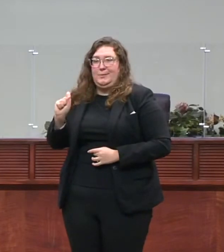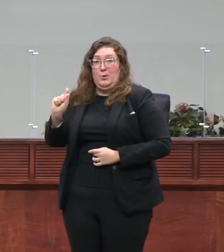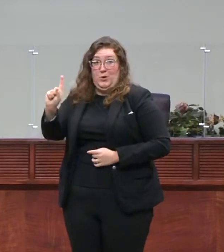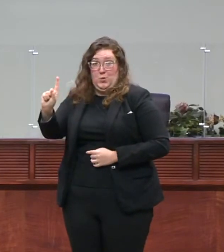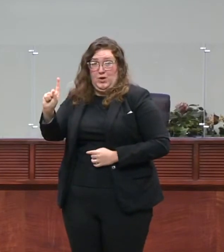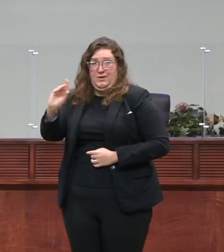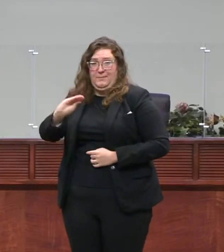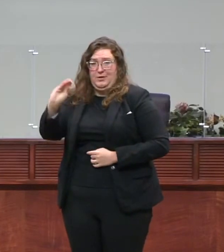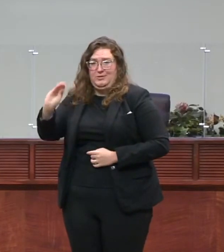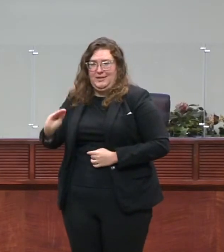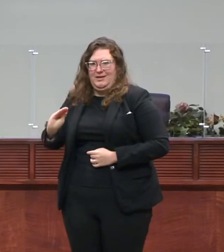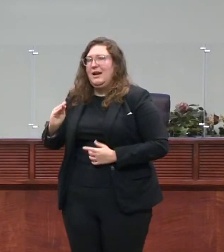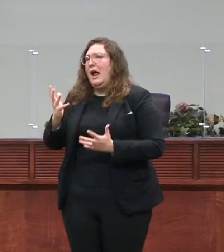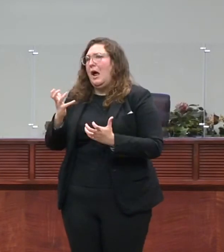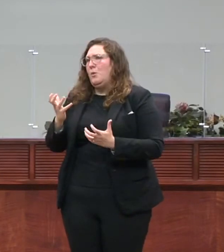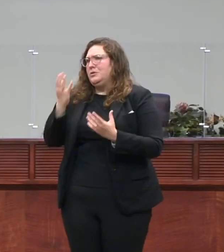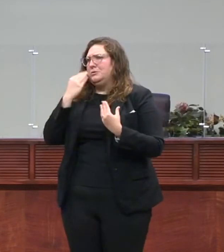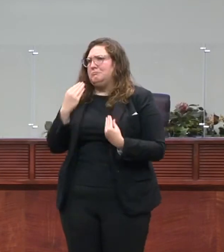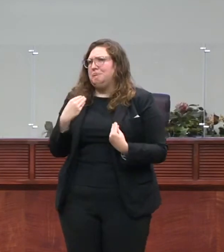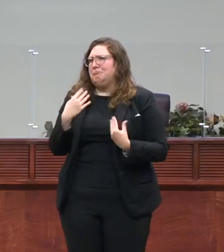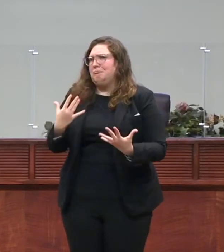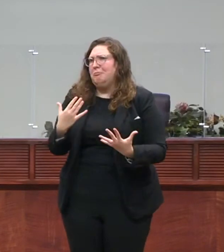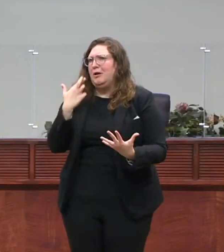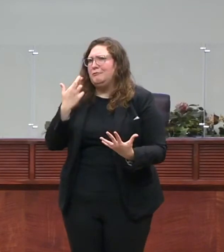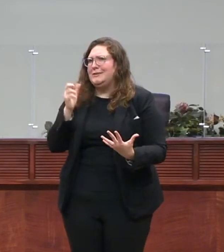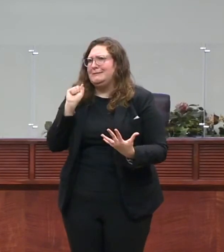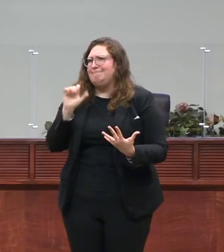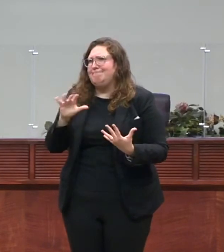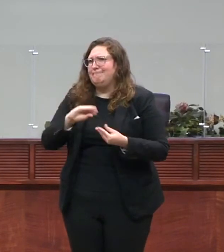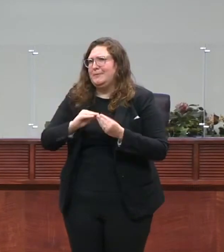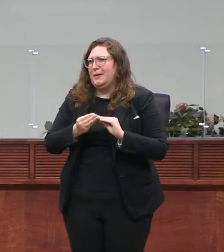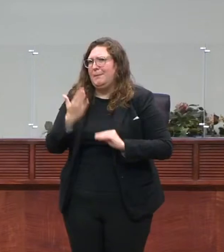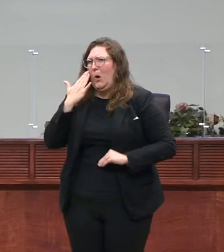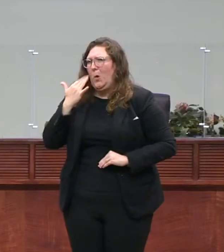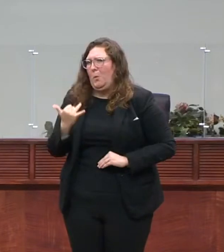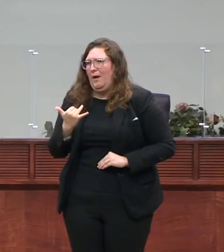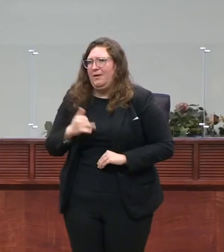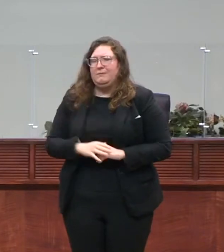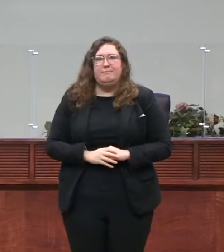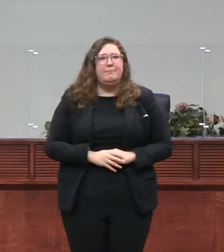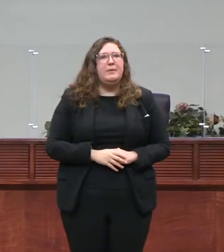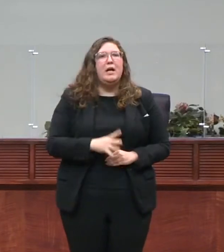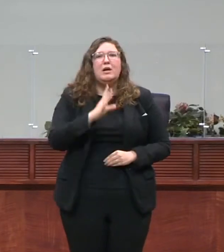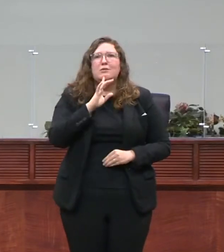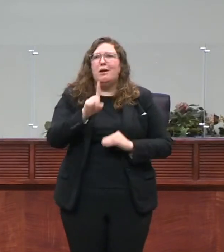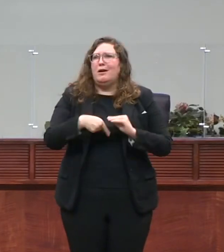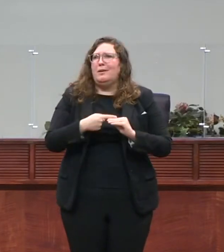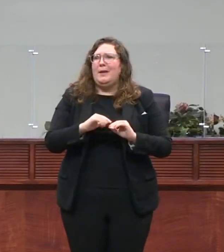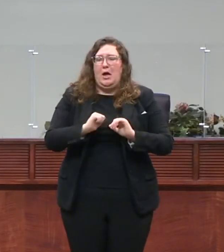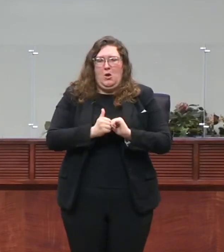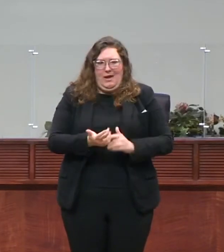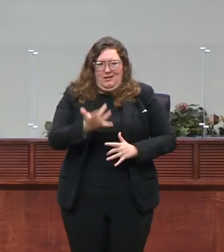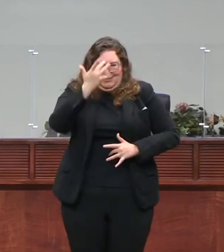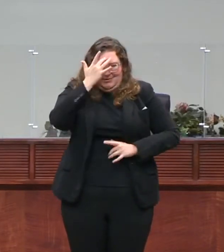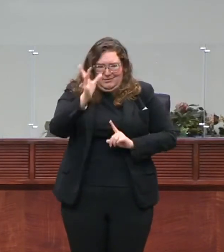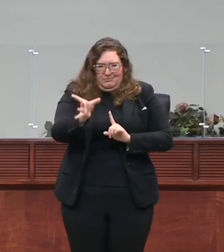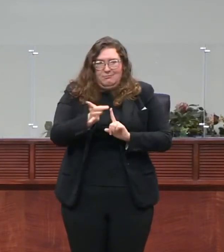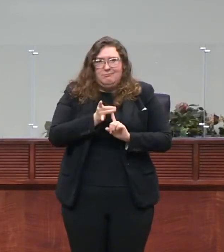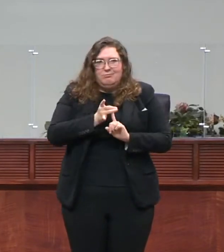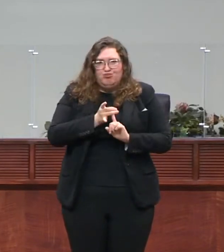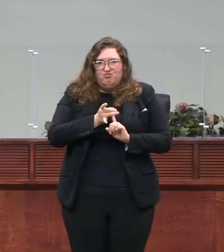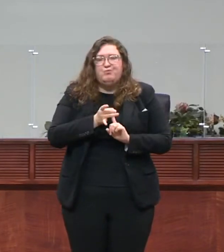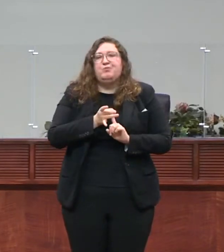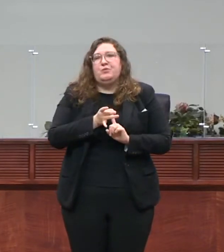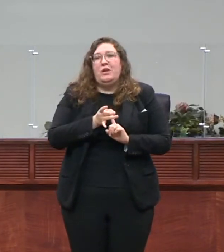you why I mentioned that number. With regard to the infectiousness, our incidence rate